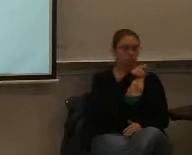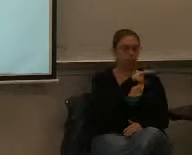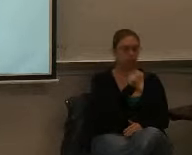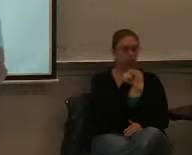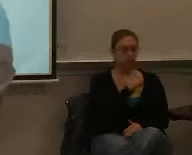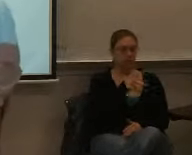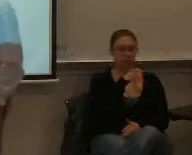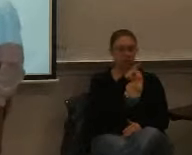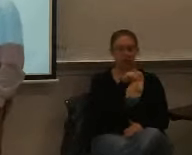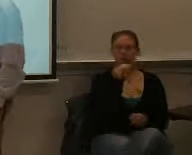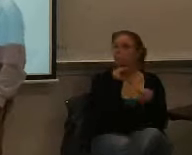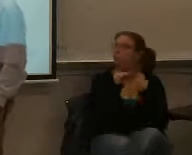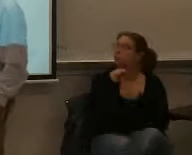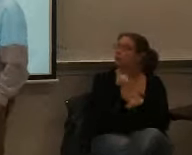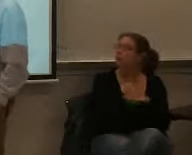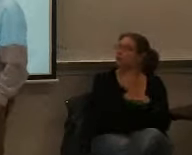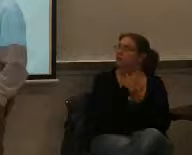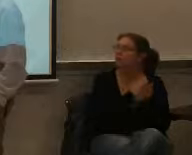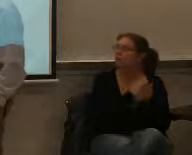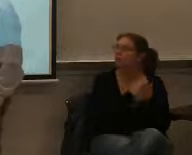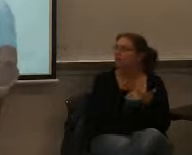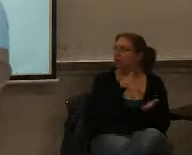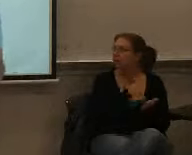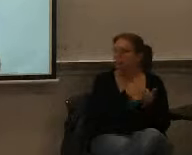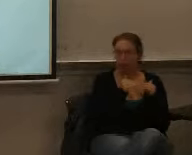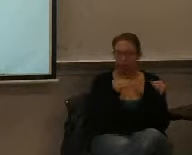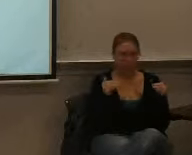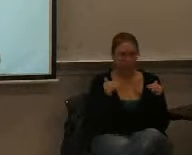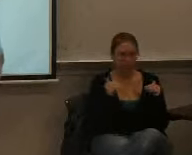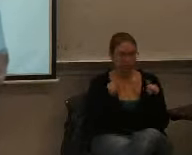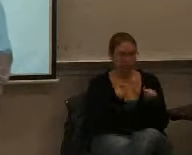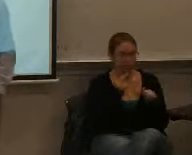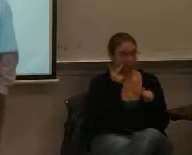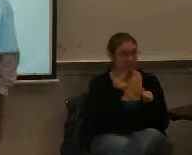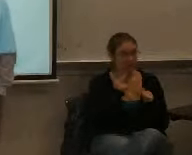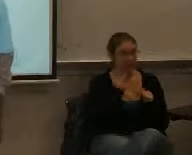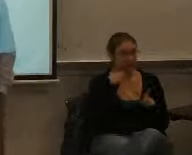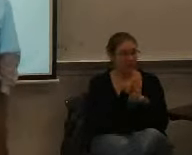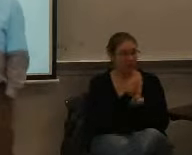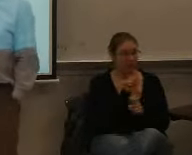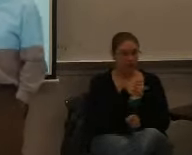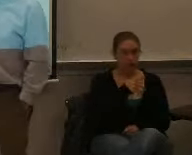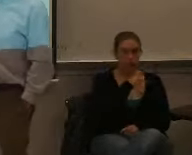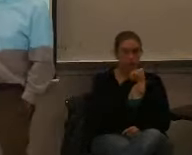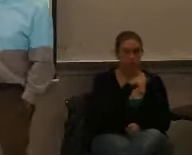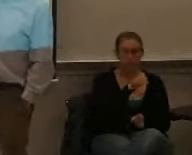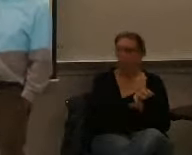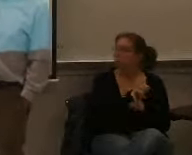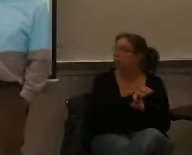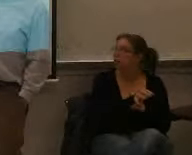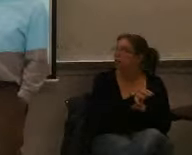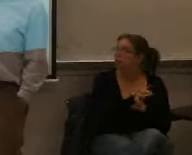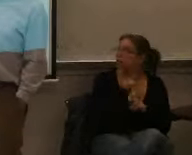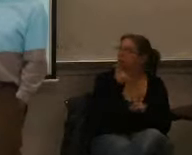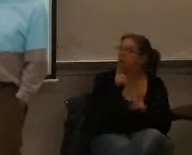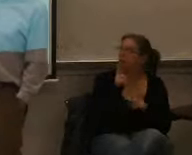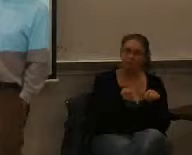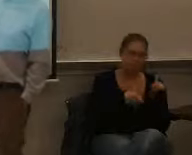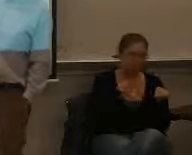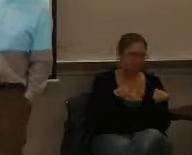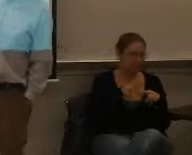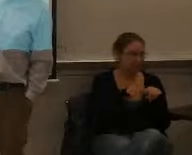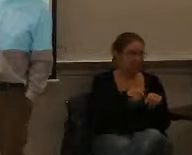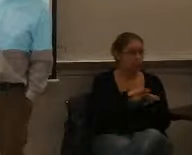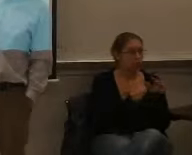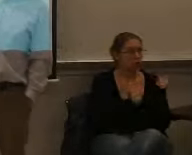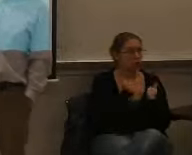consumed at some intermediate level. So you can see the effect on the prey population is variable depending